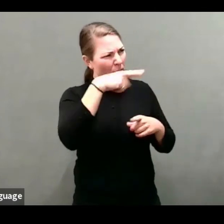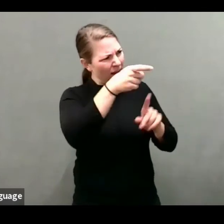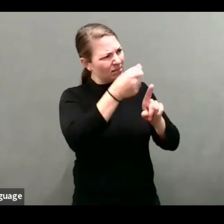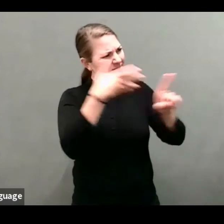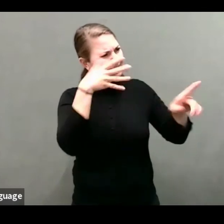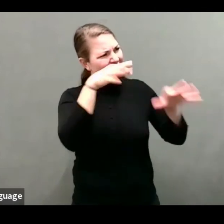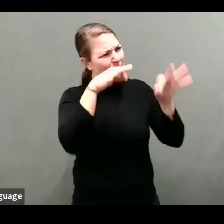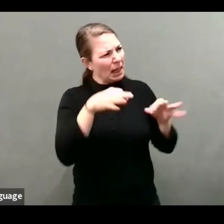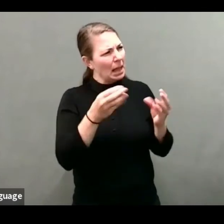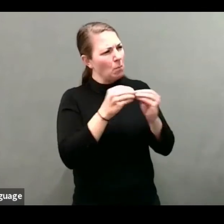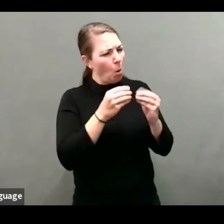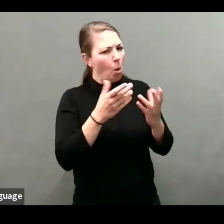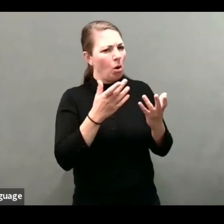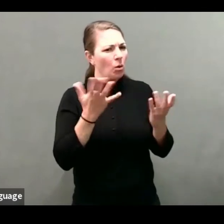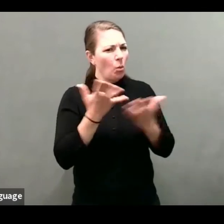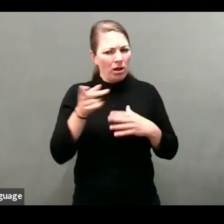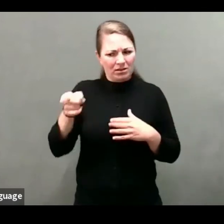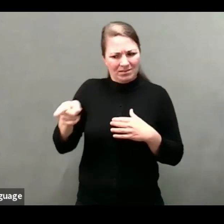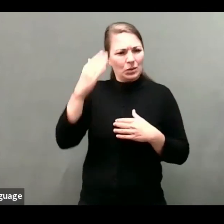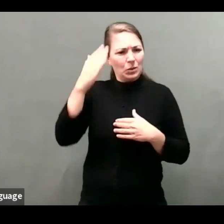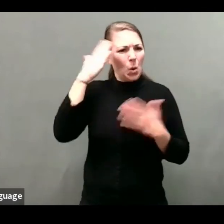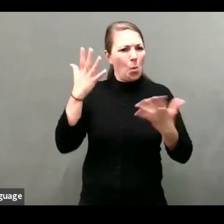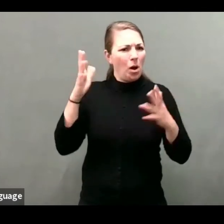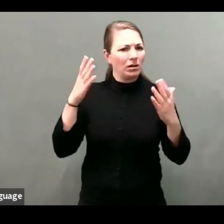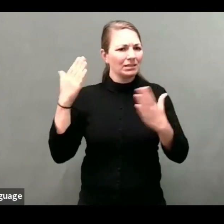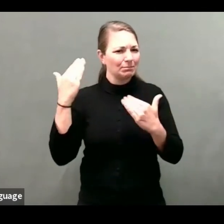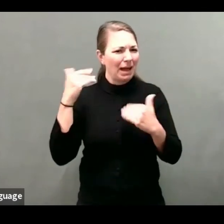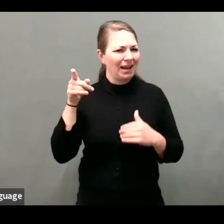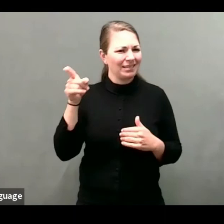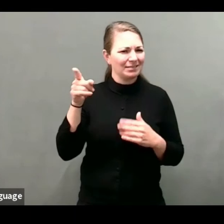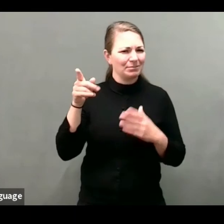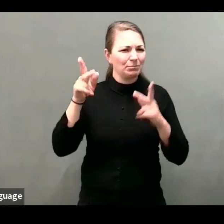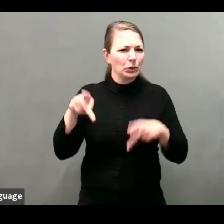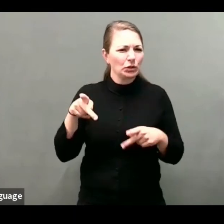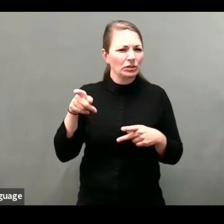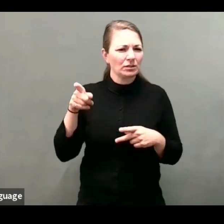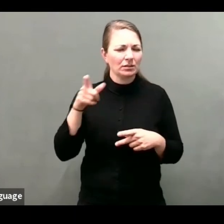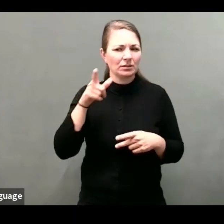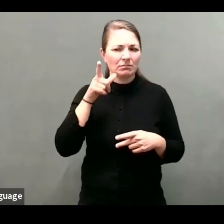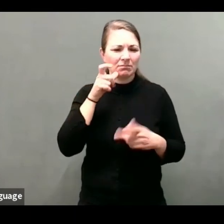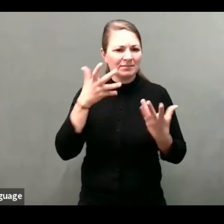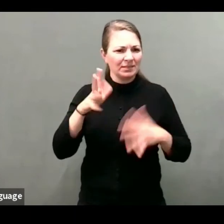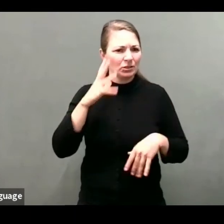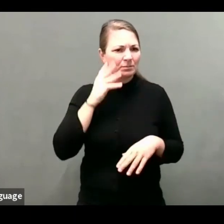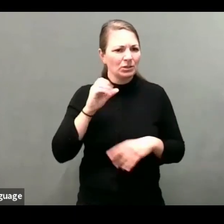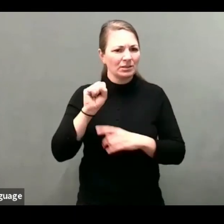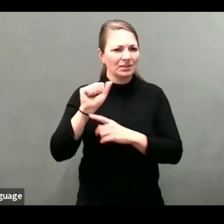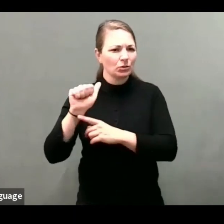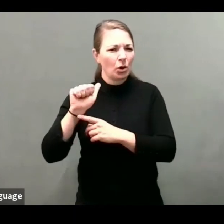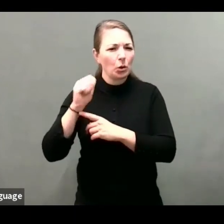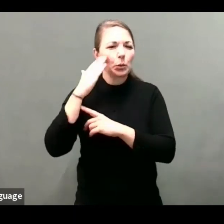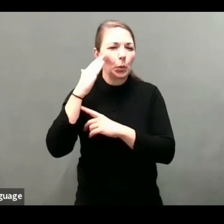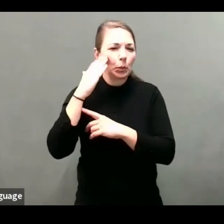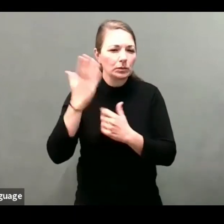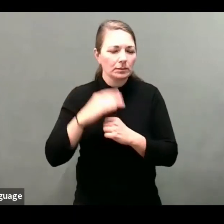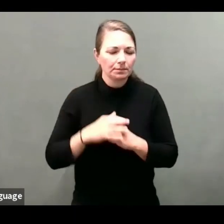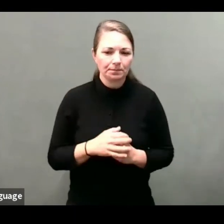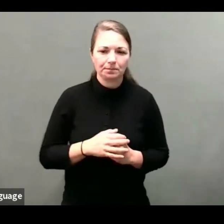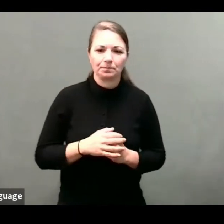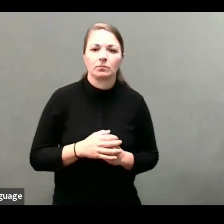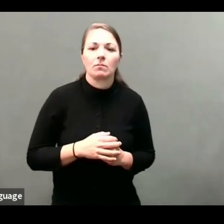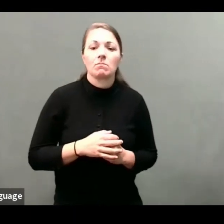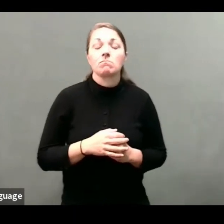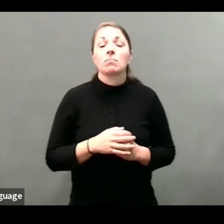what can they expect? So just asking that question can be helpful. That's a really good point, and also a really good reminder to me to